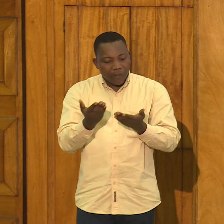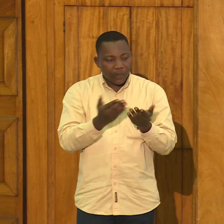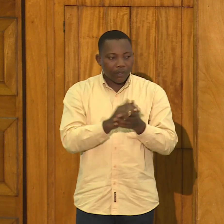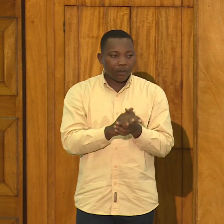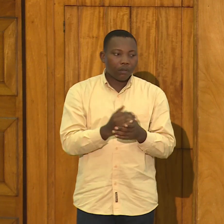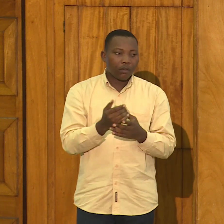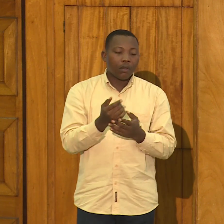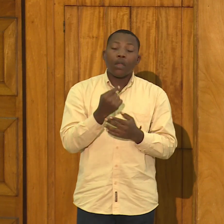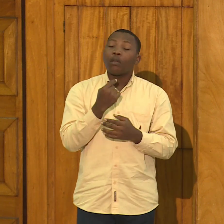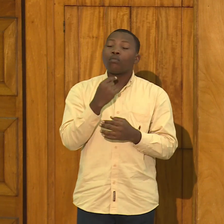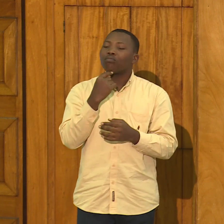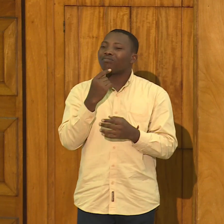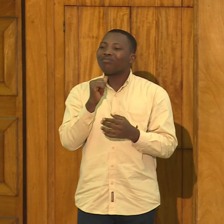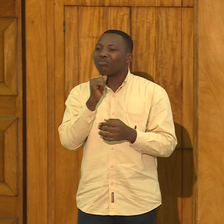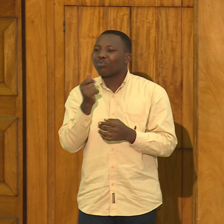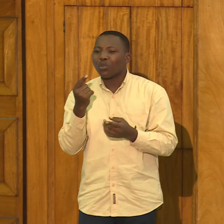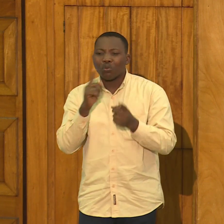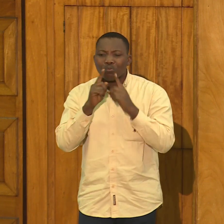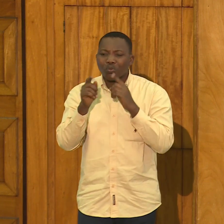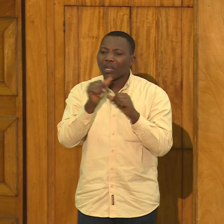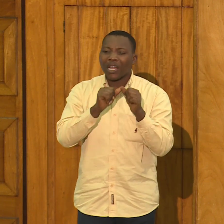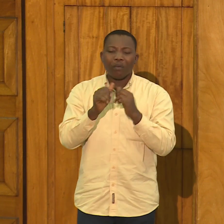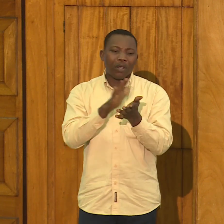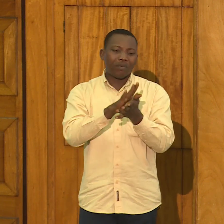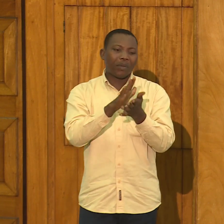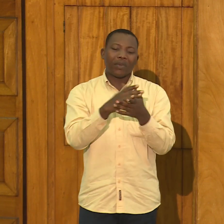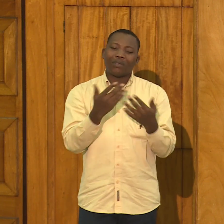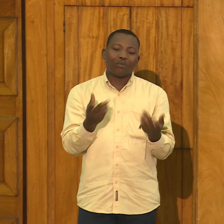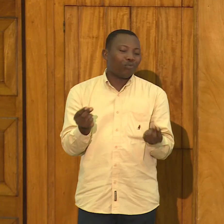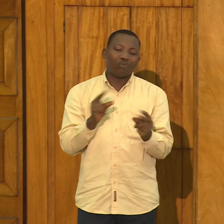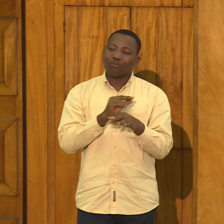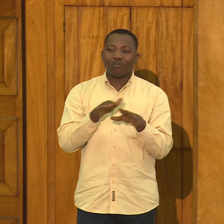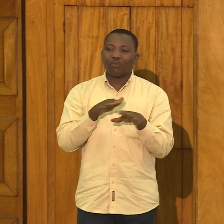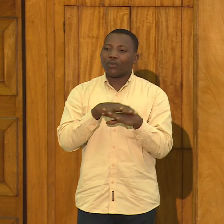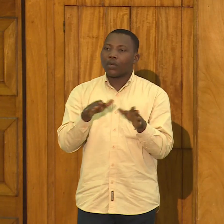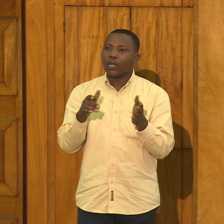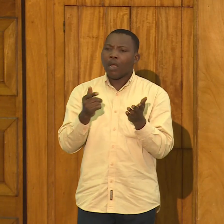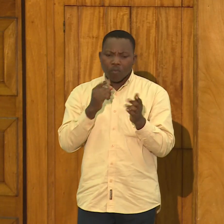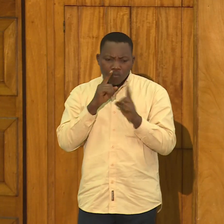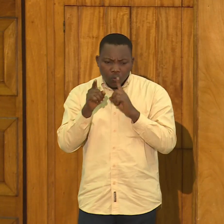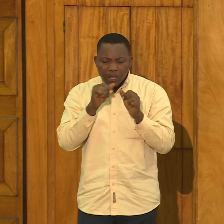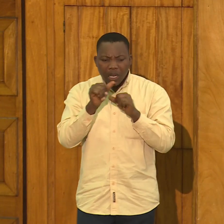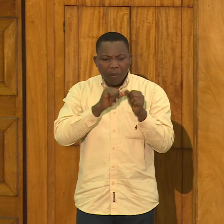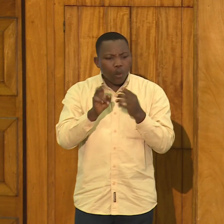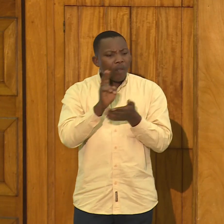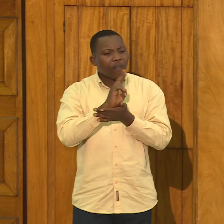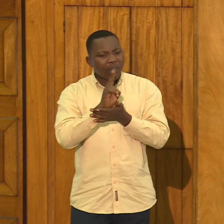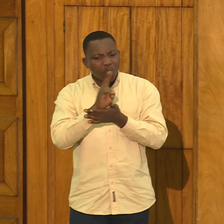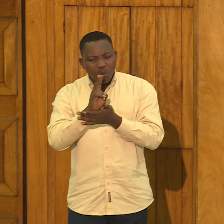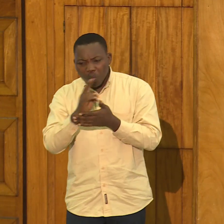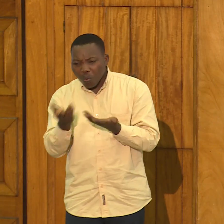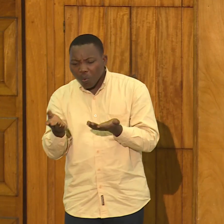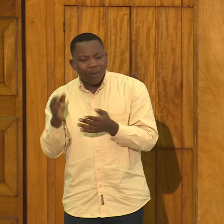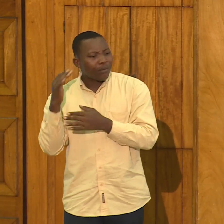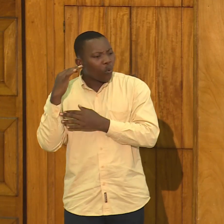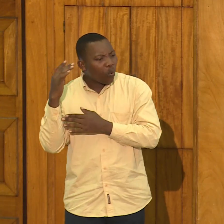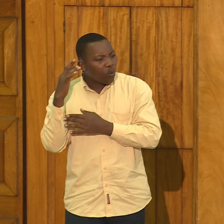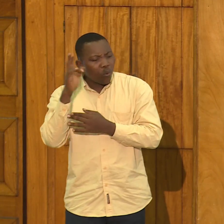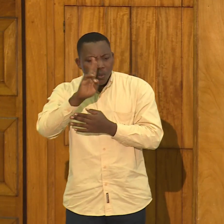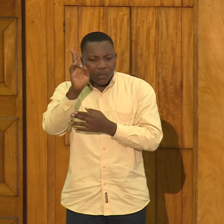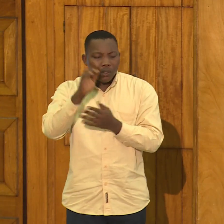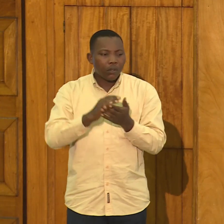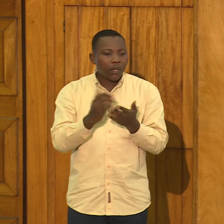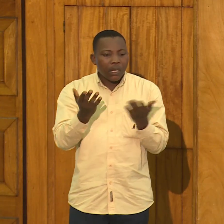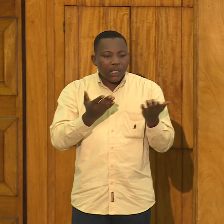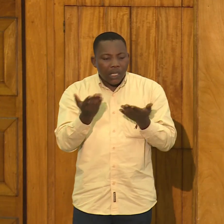talking about pamphlets. I'm talking about video and audio visuals being used. Now, service visibility means that we